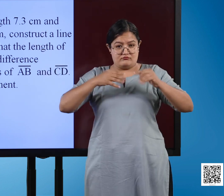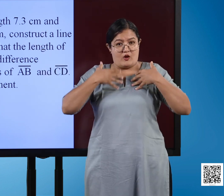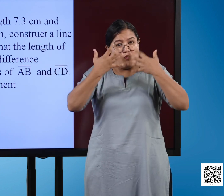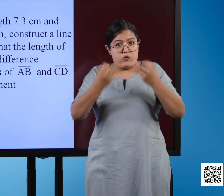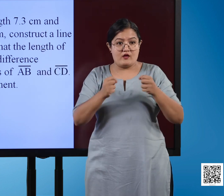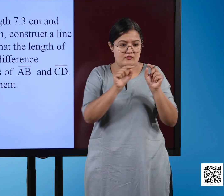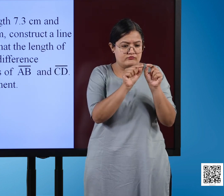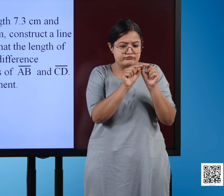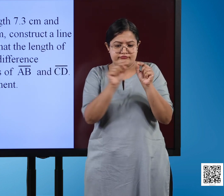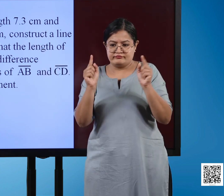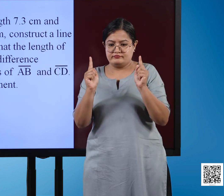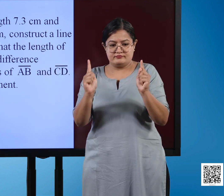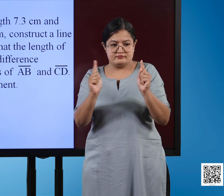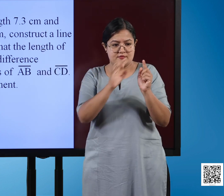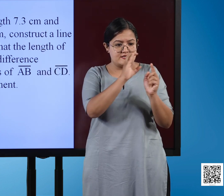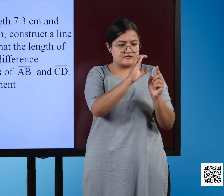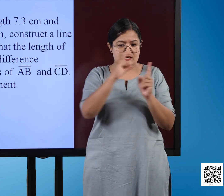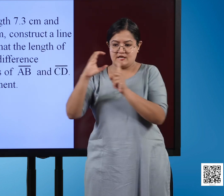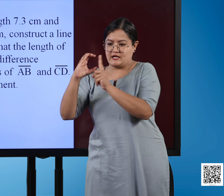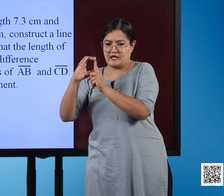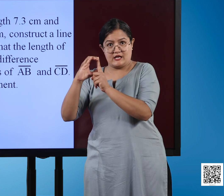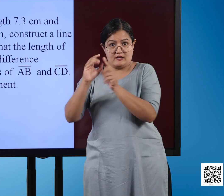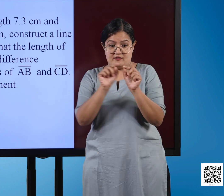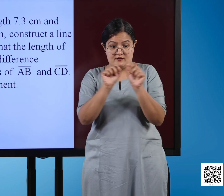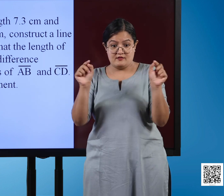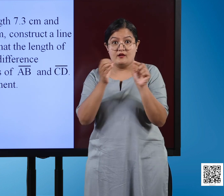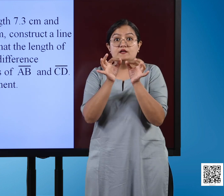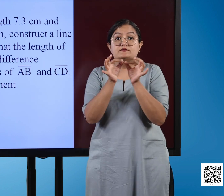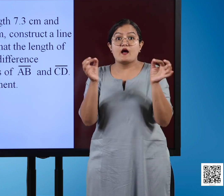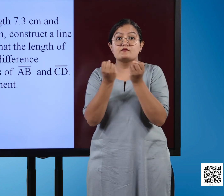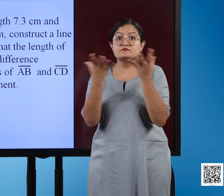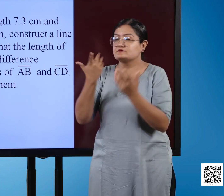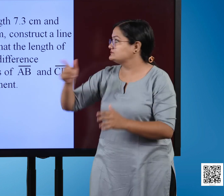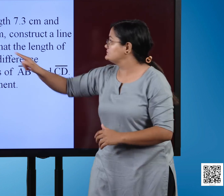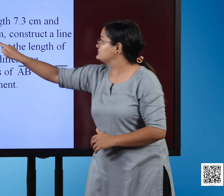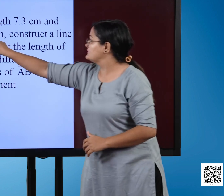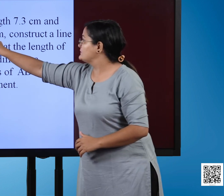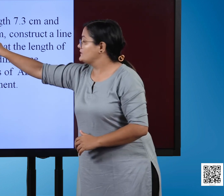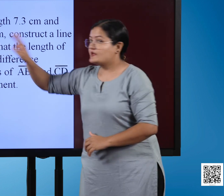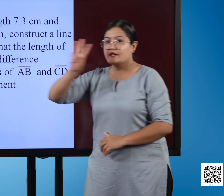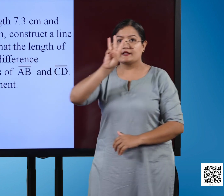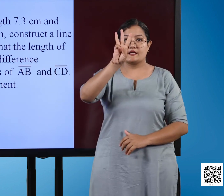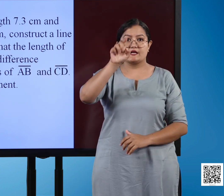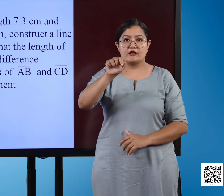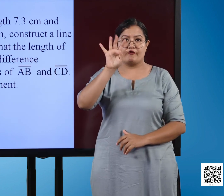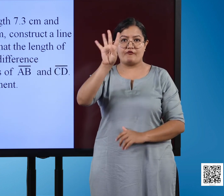equal to the difference between the lengths of segment AB and segment CD. verify by measurement.